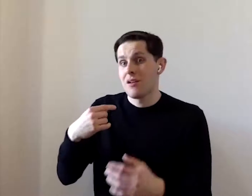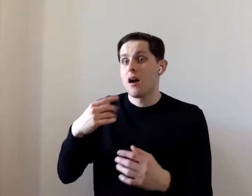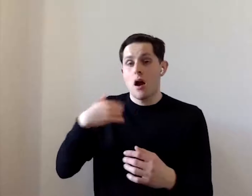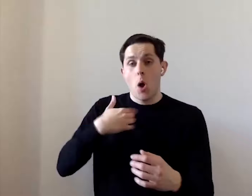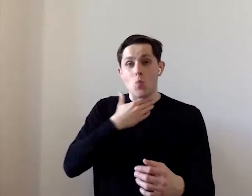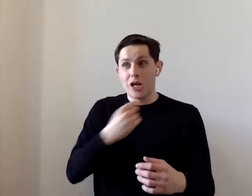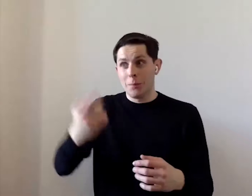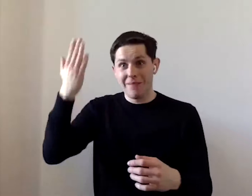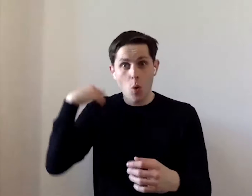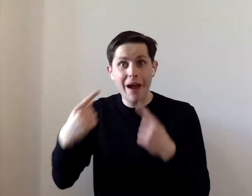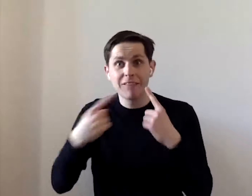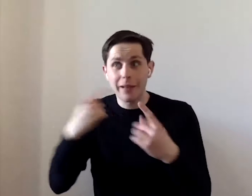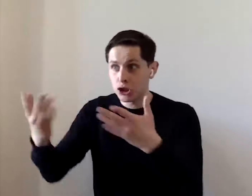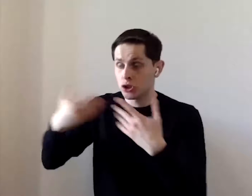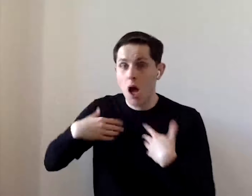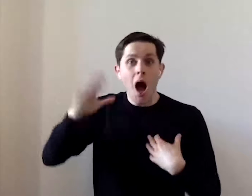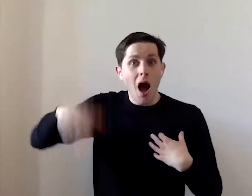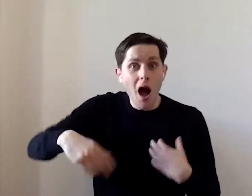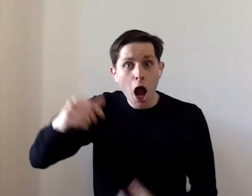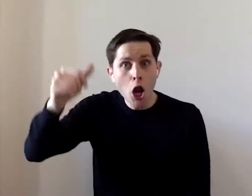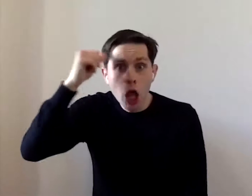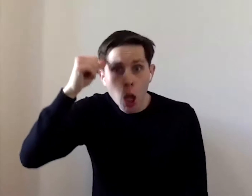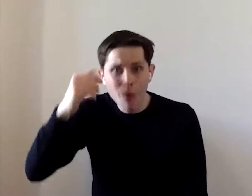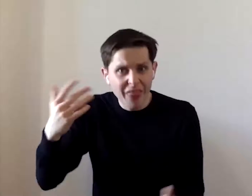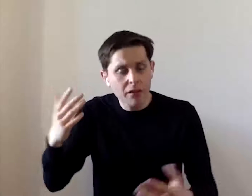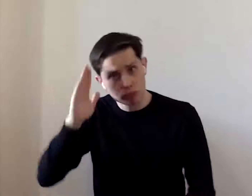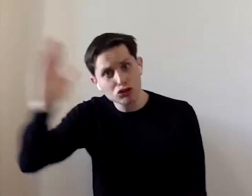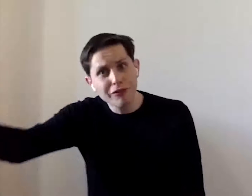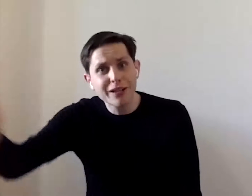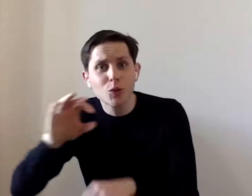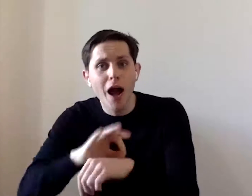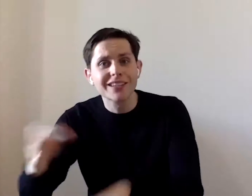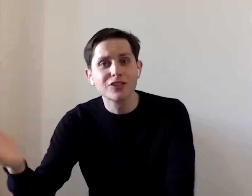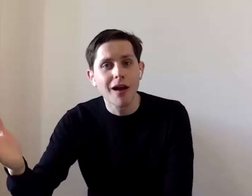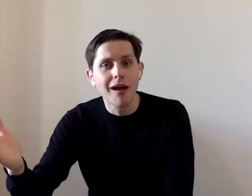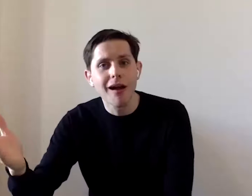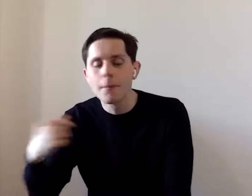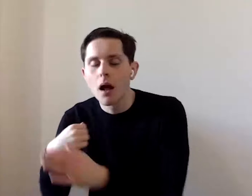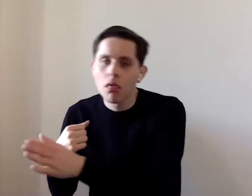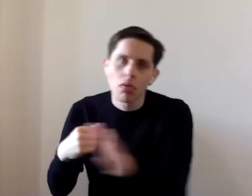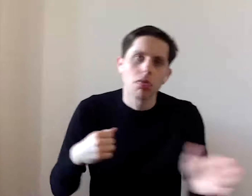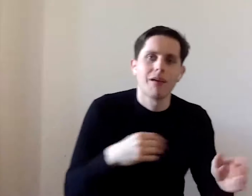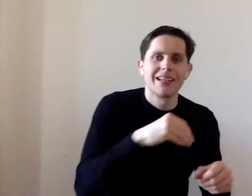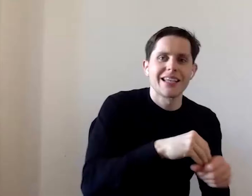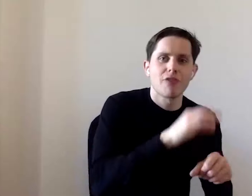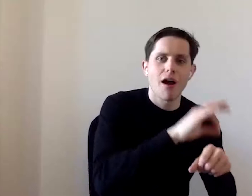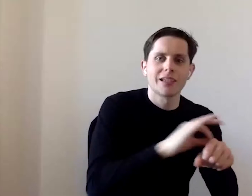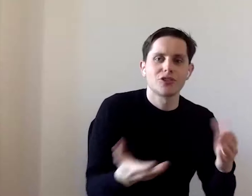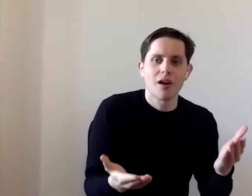wasn't also a role model. So if I'd had that information sooner, I think I would have gone straight to architecture and I wouldn't have done my first